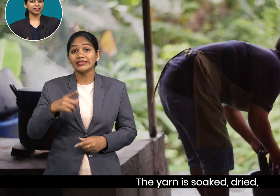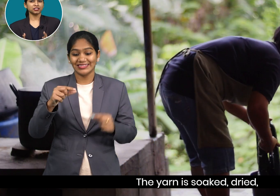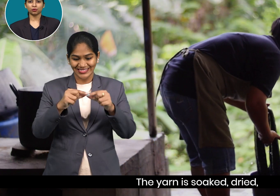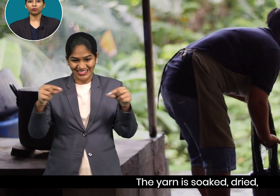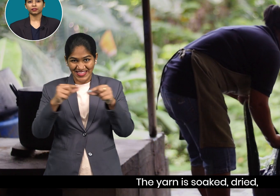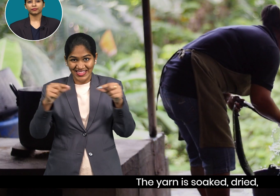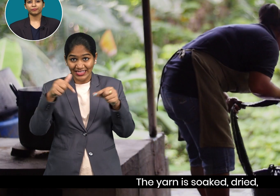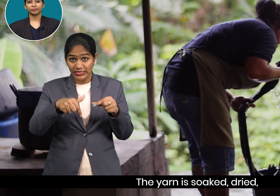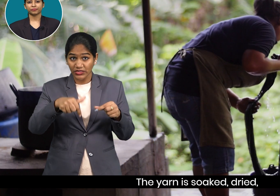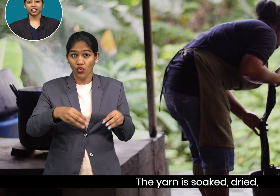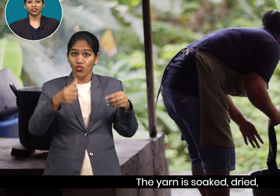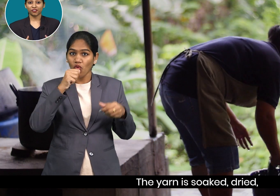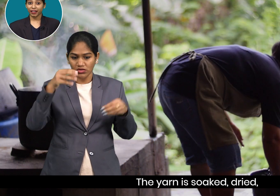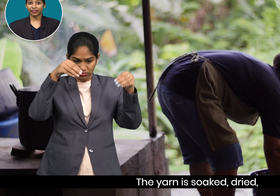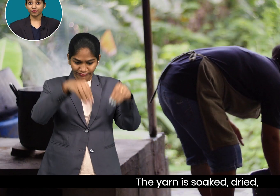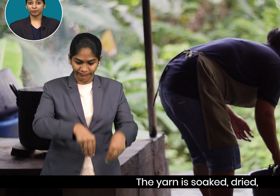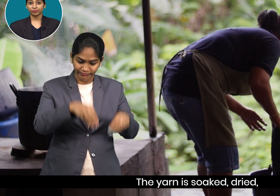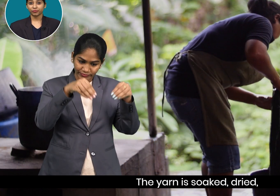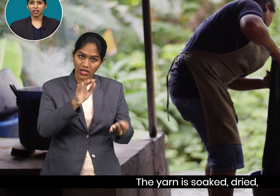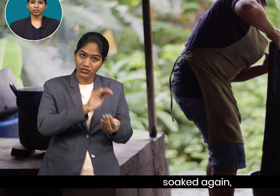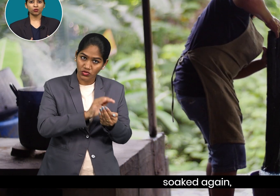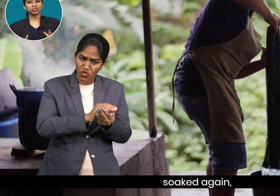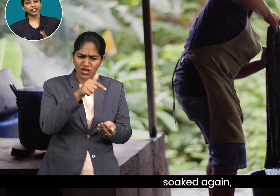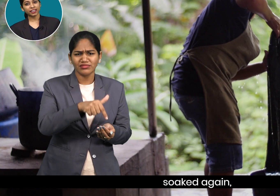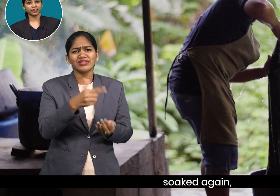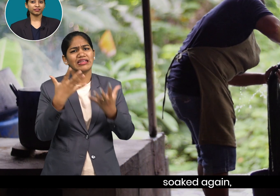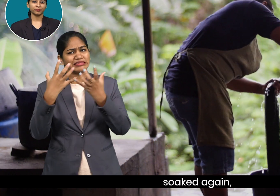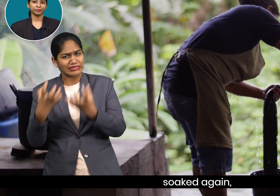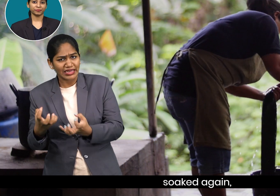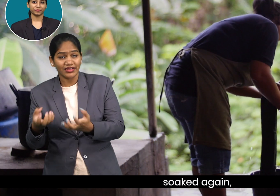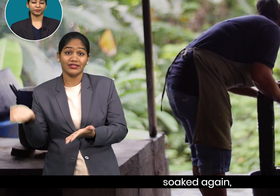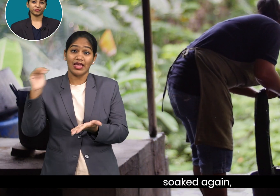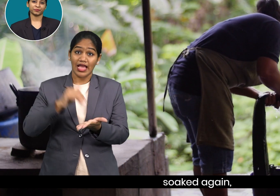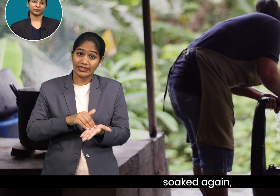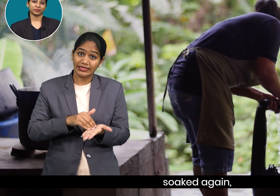The yarn is soaked, dried, soaked again,